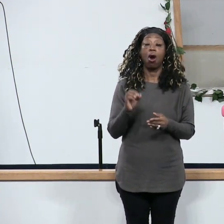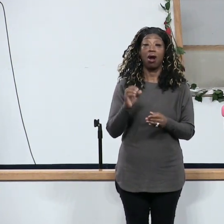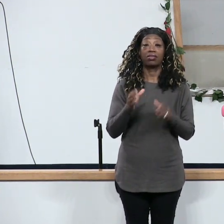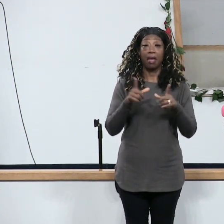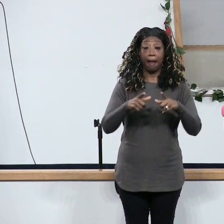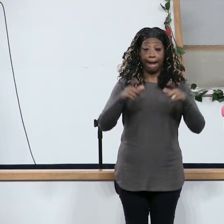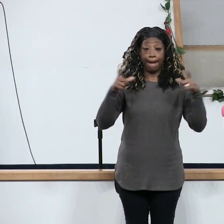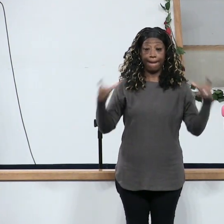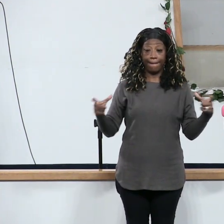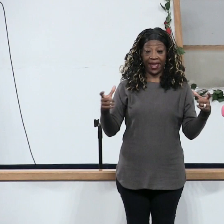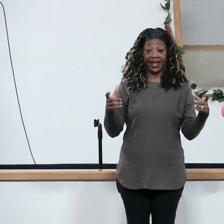is a big thing when you can't breathe.